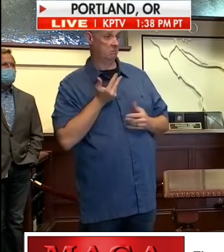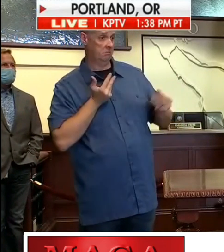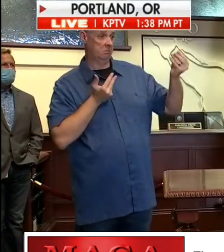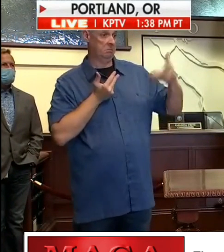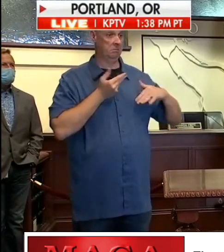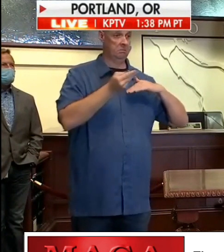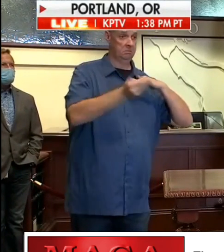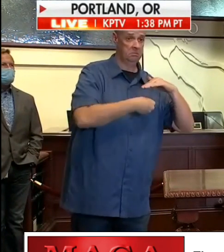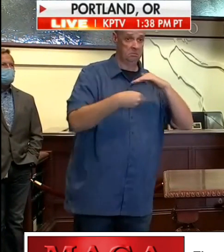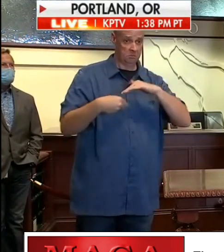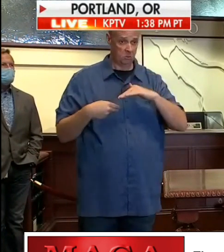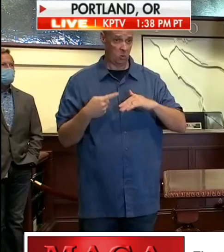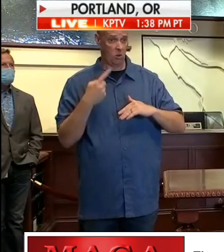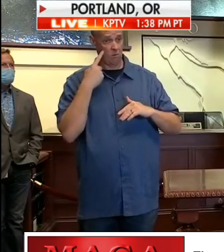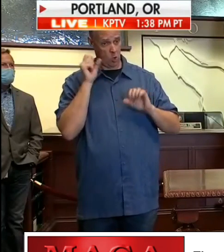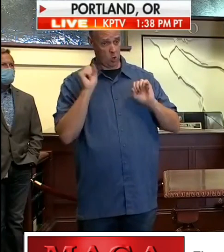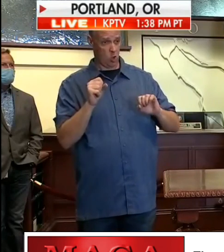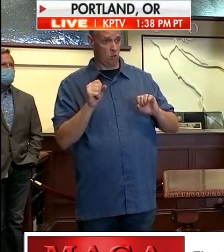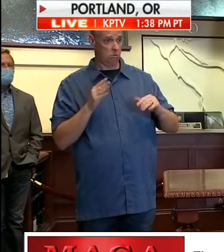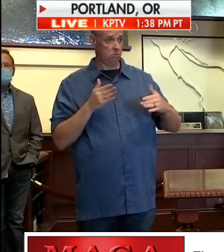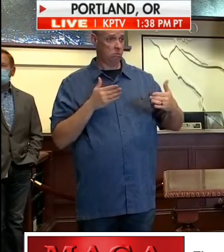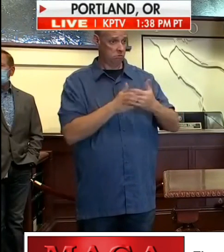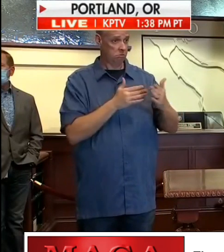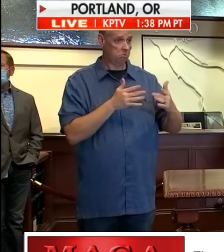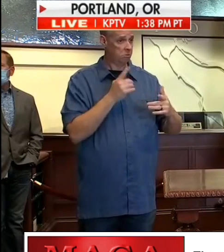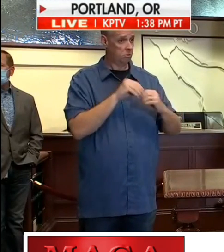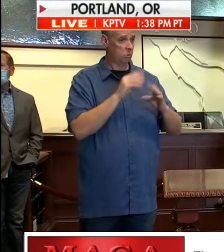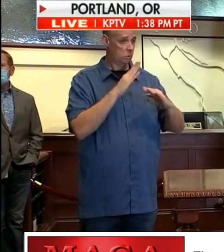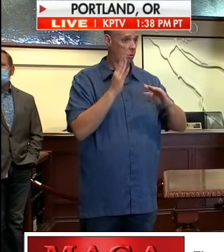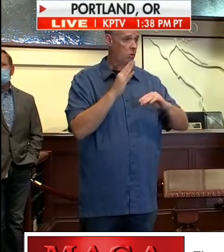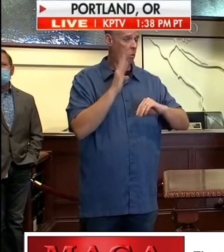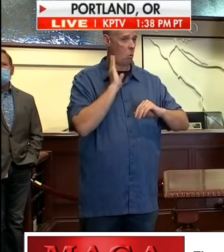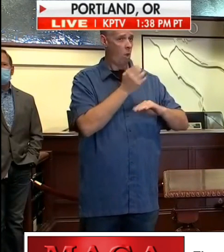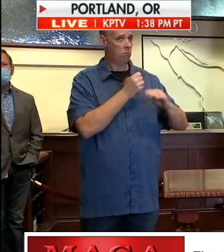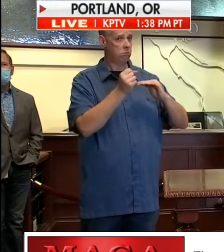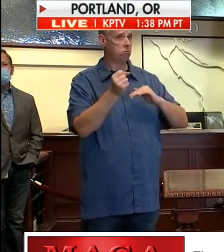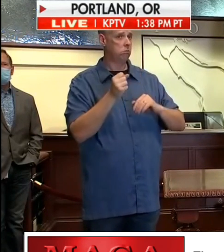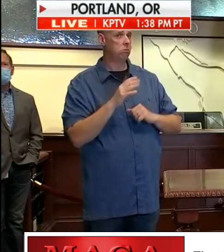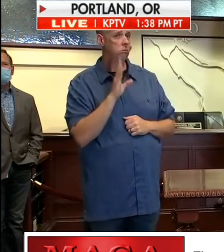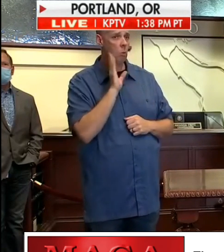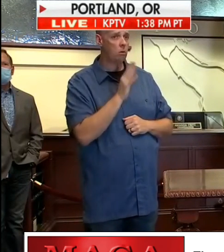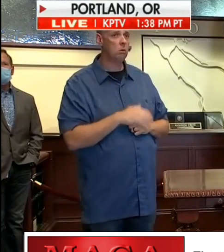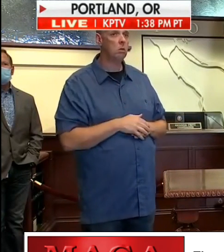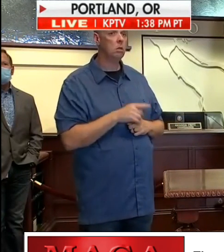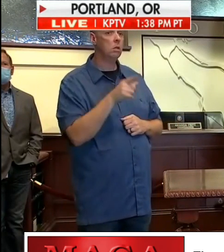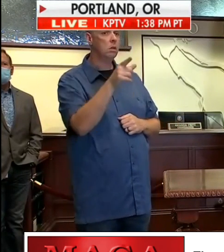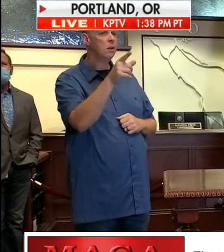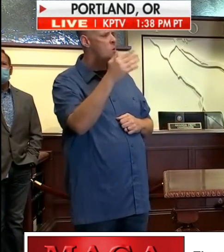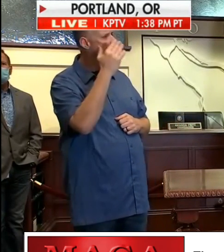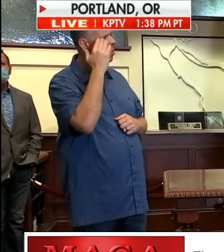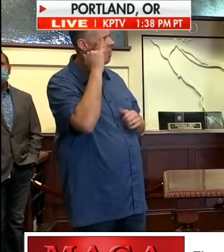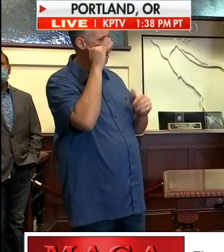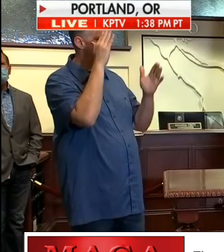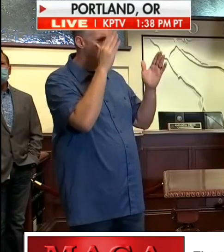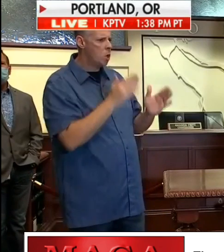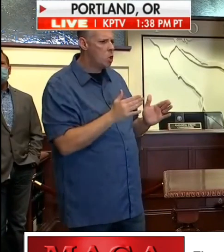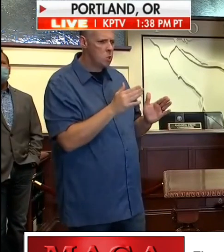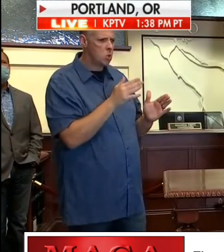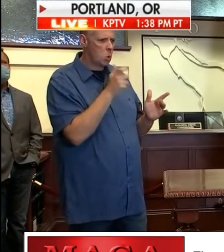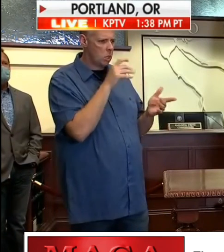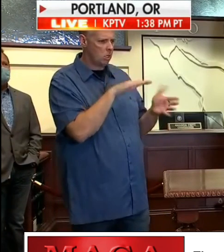a prosecutable case, we'll follow up on that. Chief, you mentioned concerns about misinformation. Can you give us any information on the victim to create some